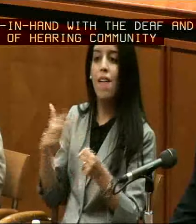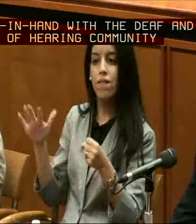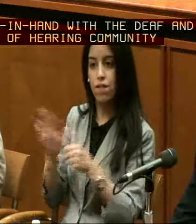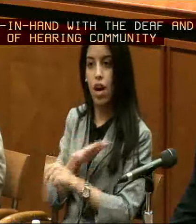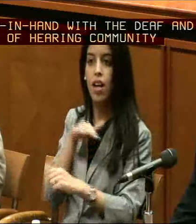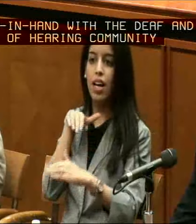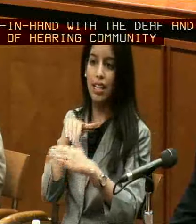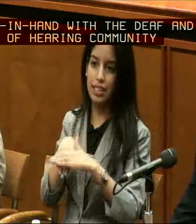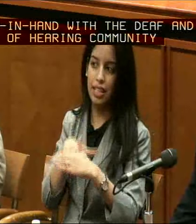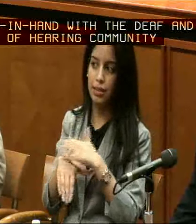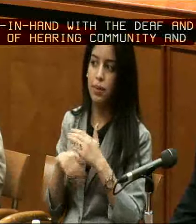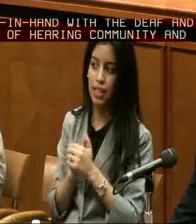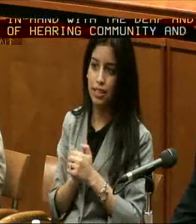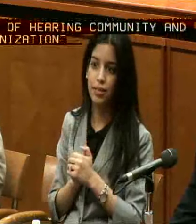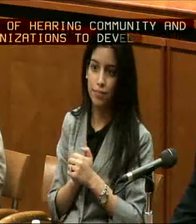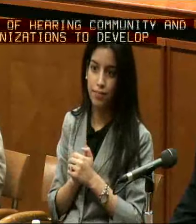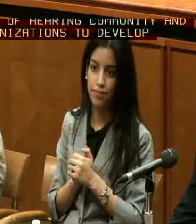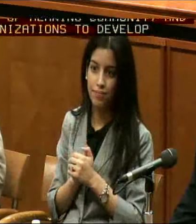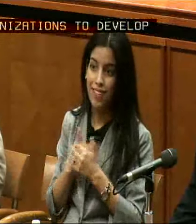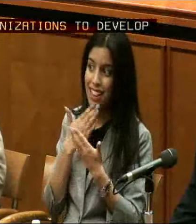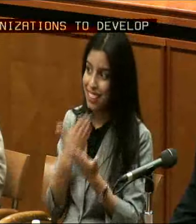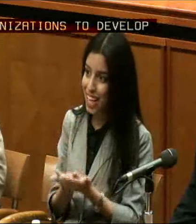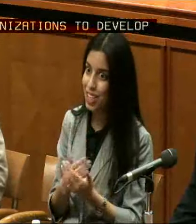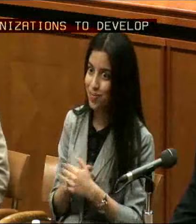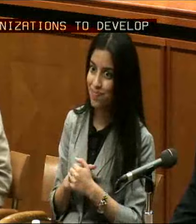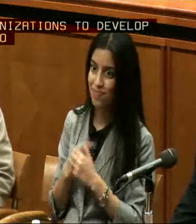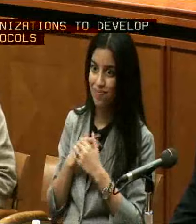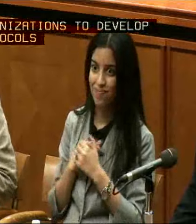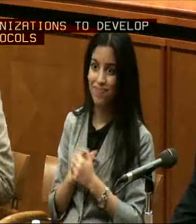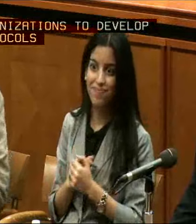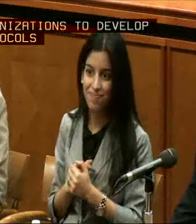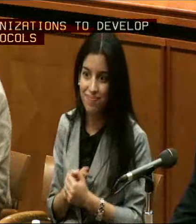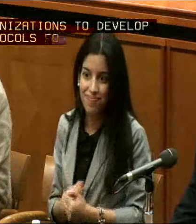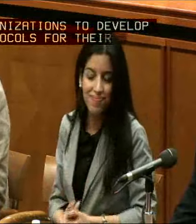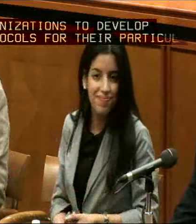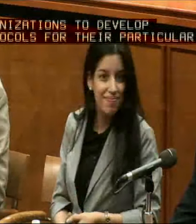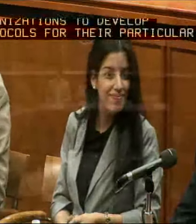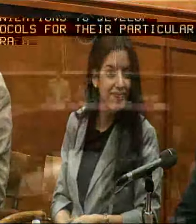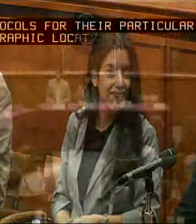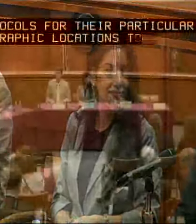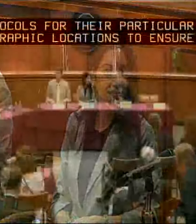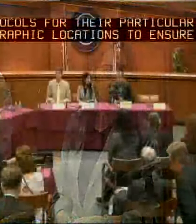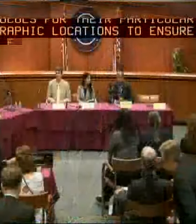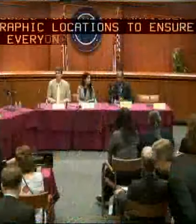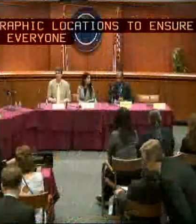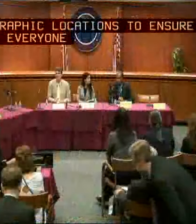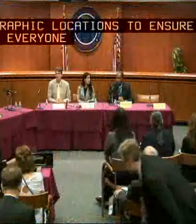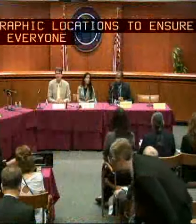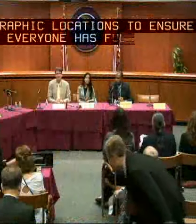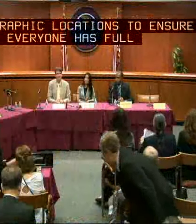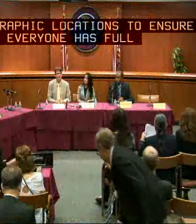to ensure that everyone has full access to the messages. Thank you.